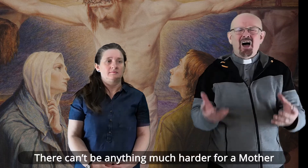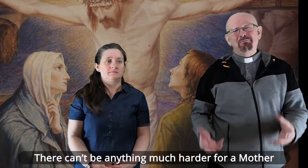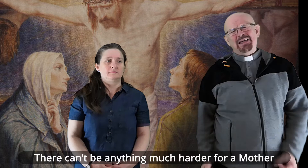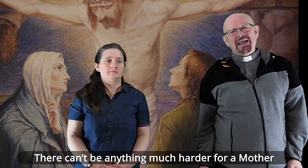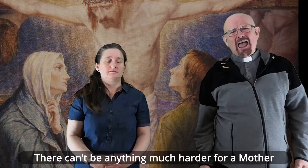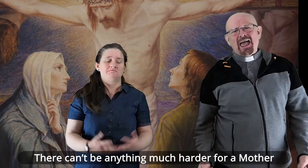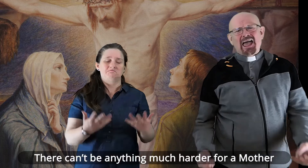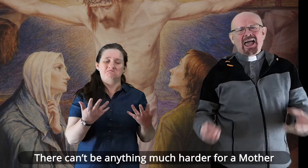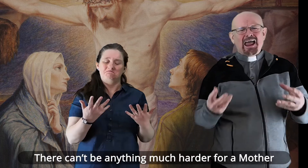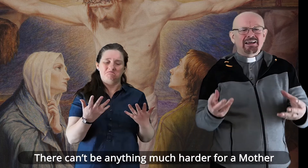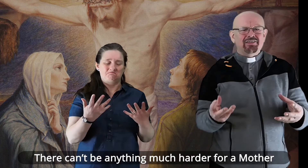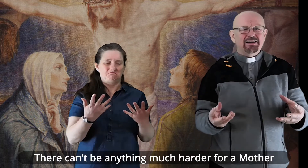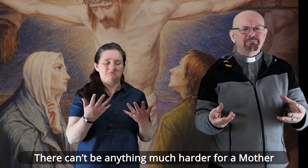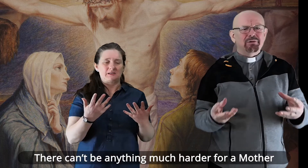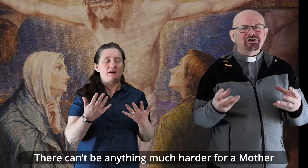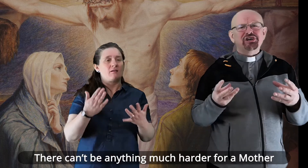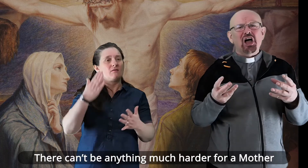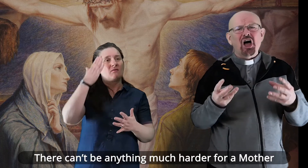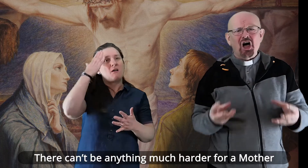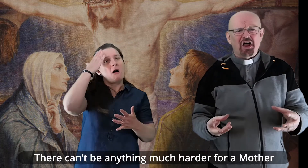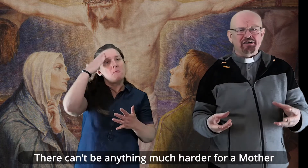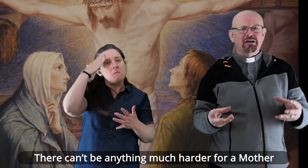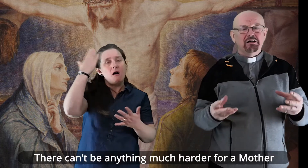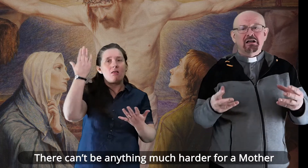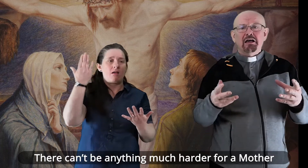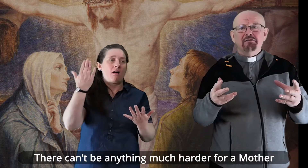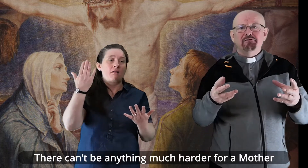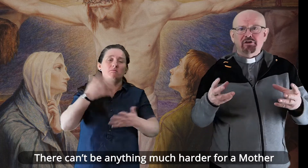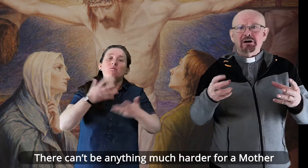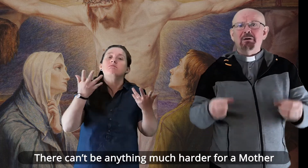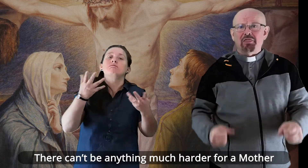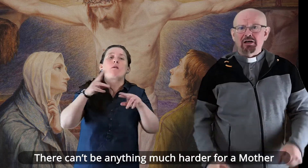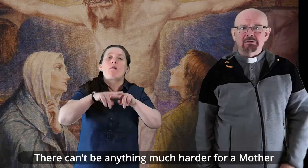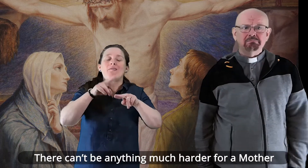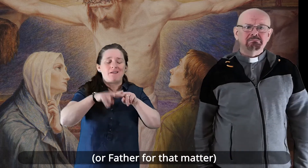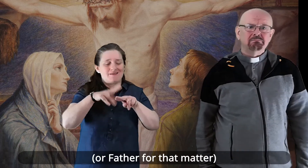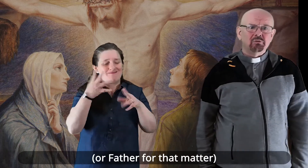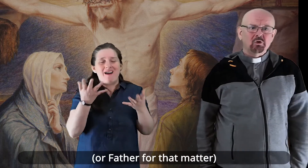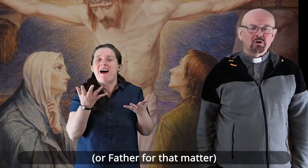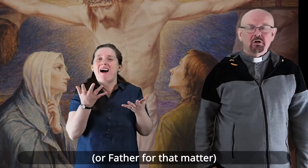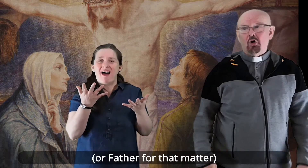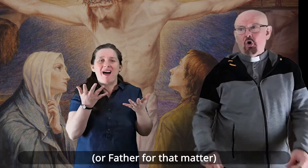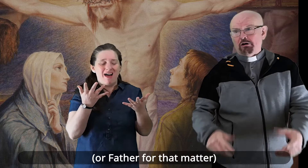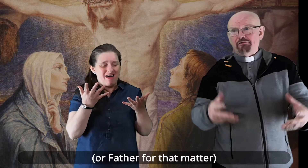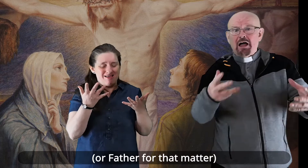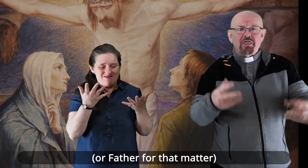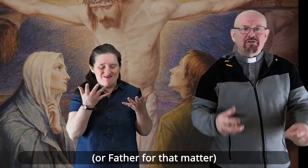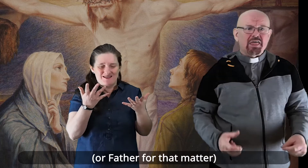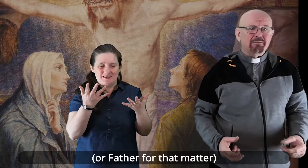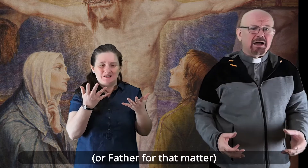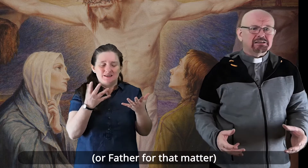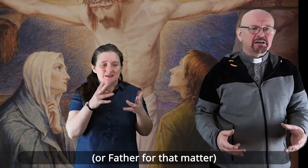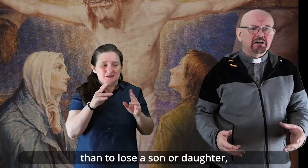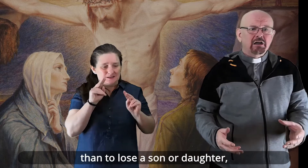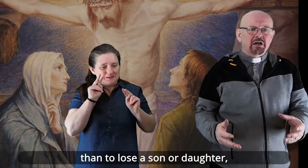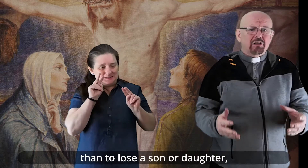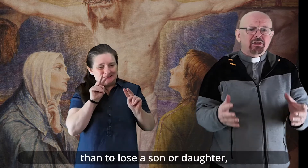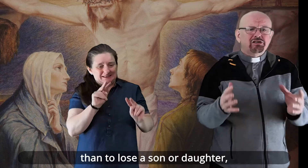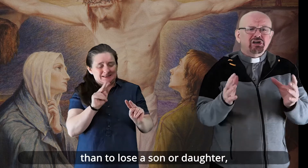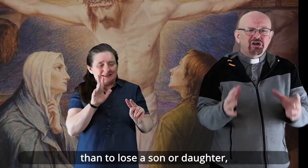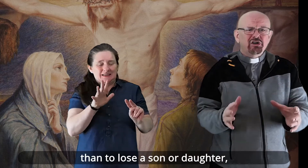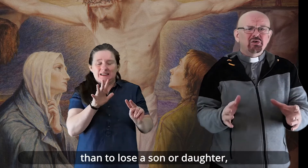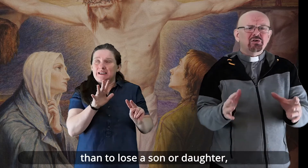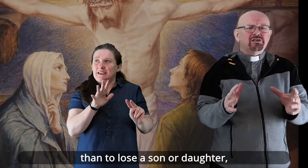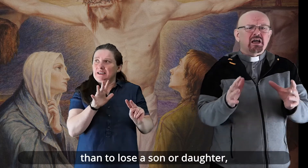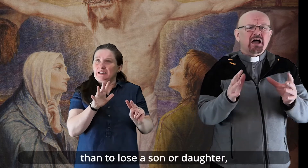There can't be anything much harder for a mother, or a father for that matter, than